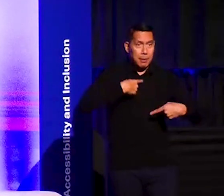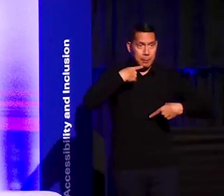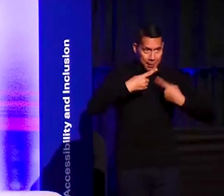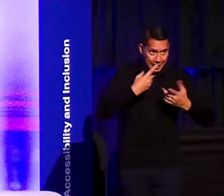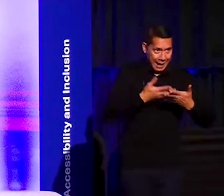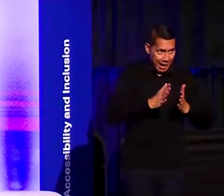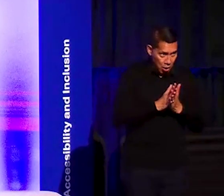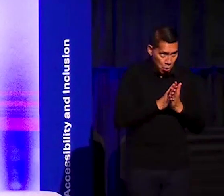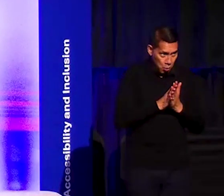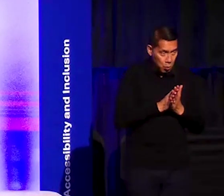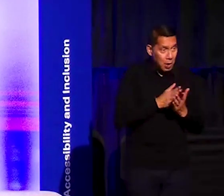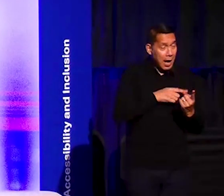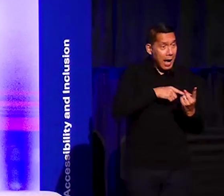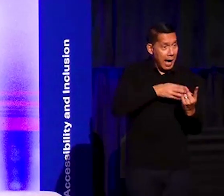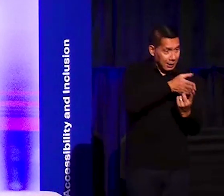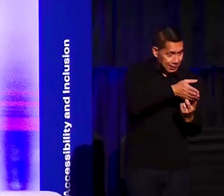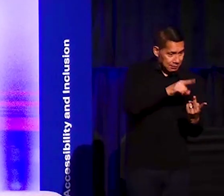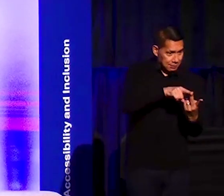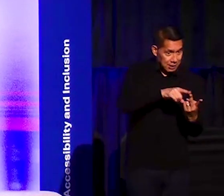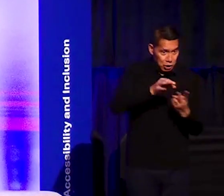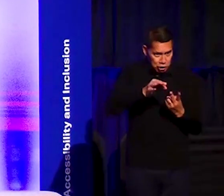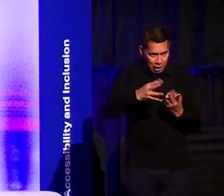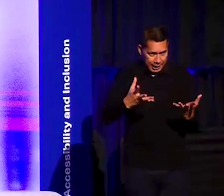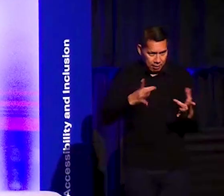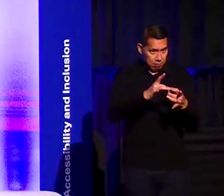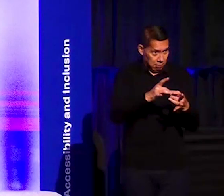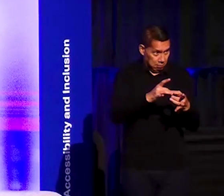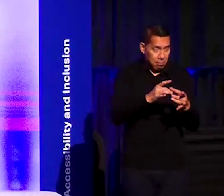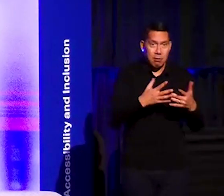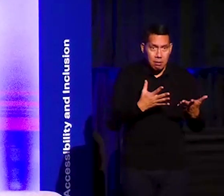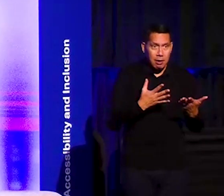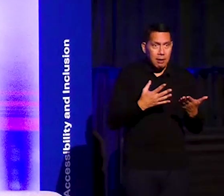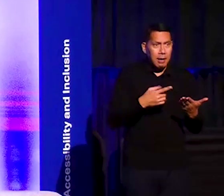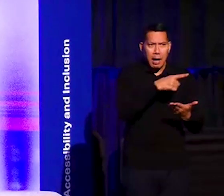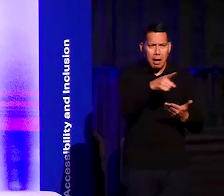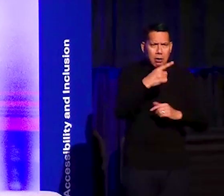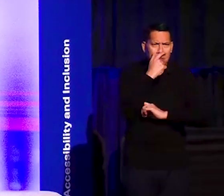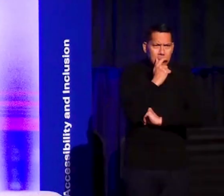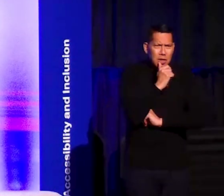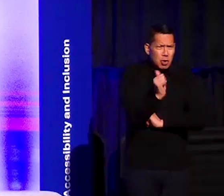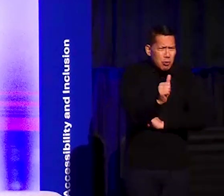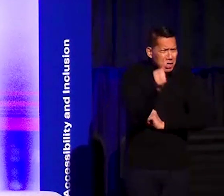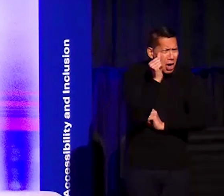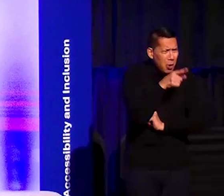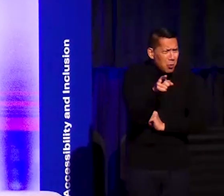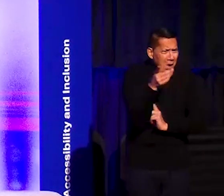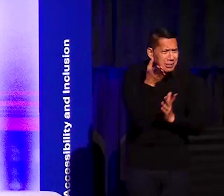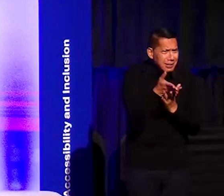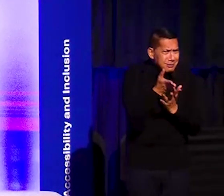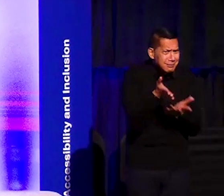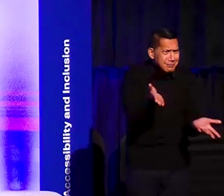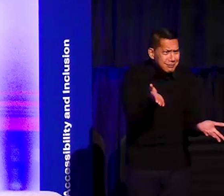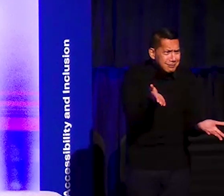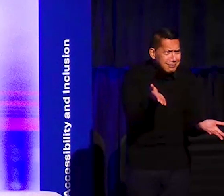ways in which accessibility and design intersect and hopefully persuade you that you kind of already know a lot about accessibility. You